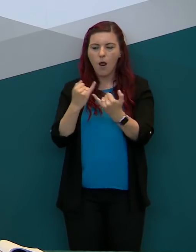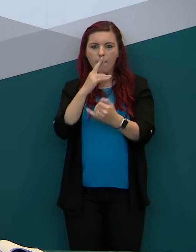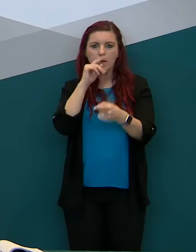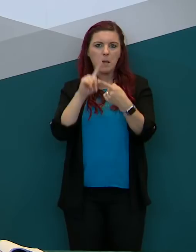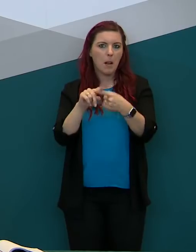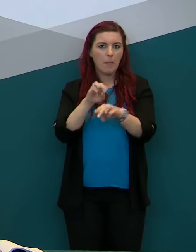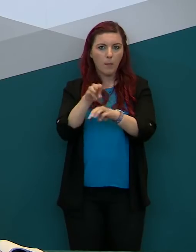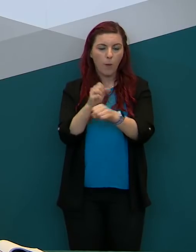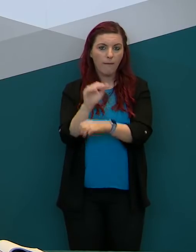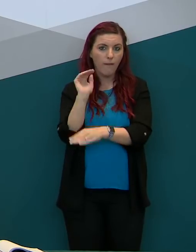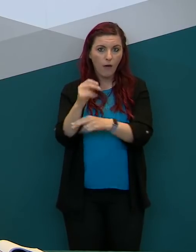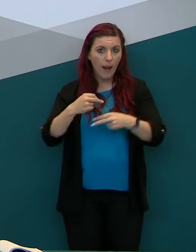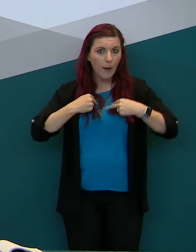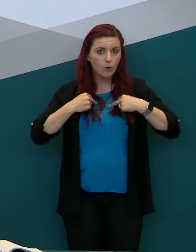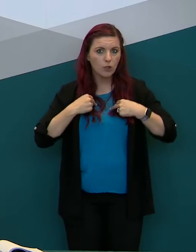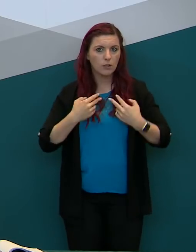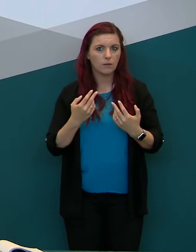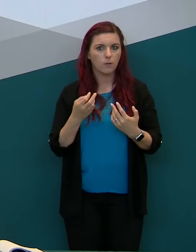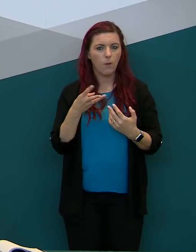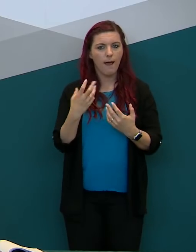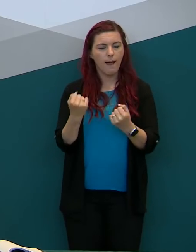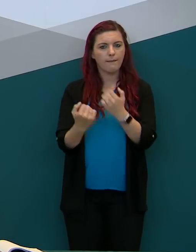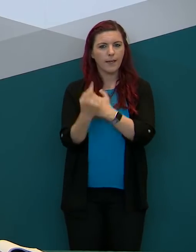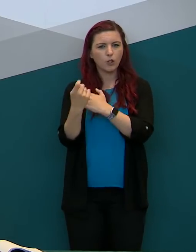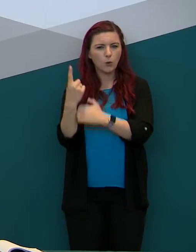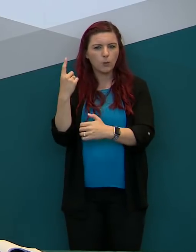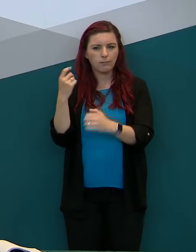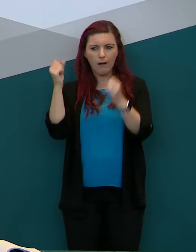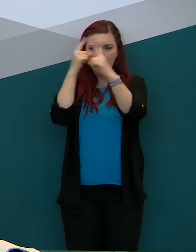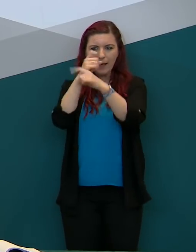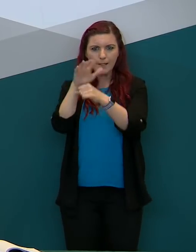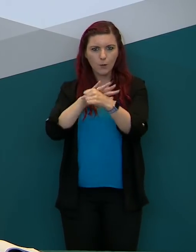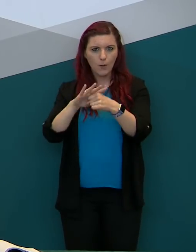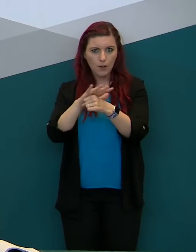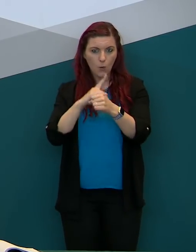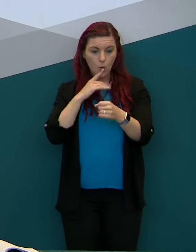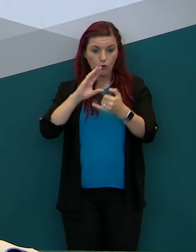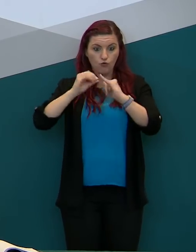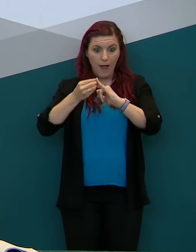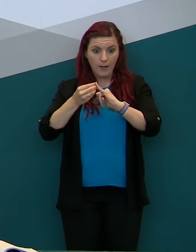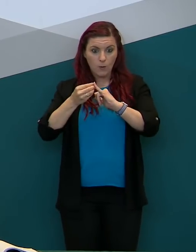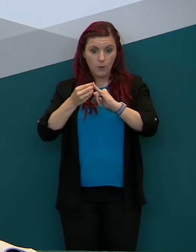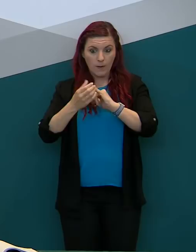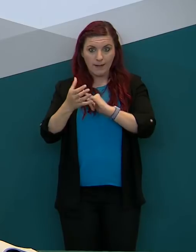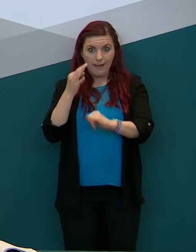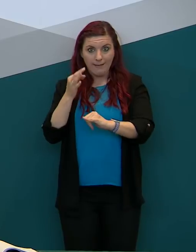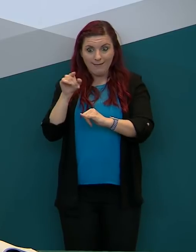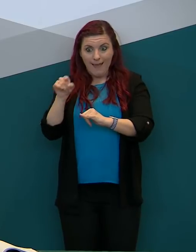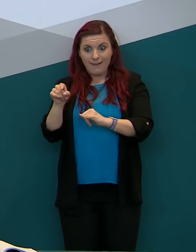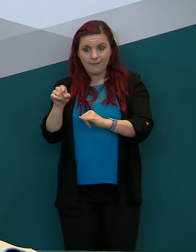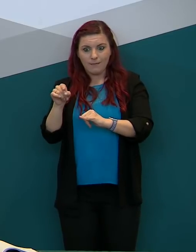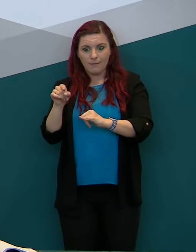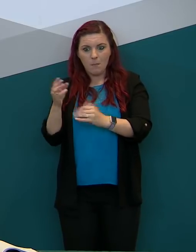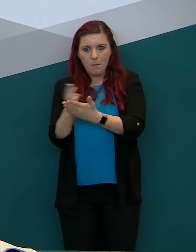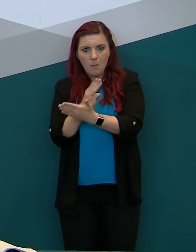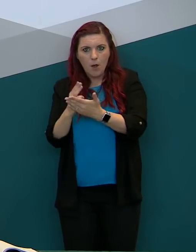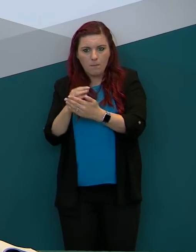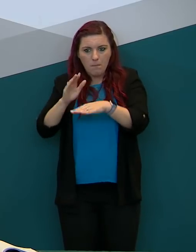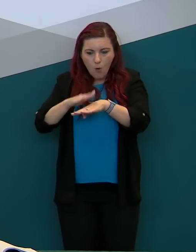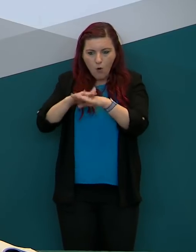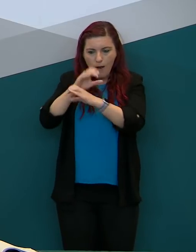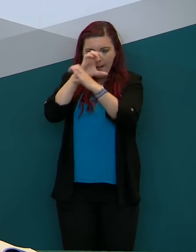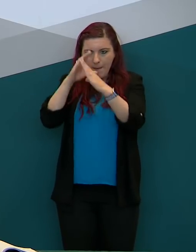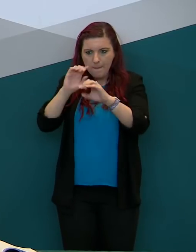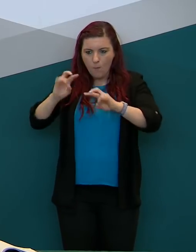there's a particular focus on that this week in the HSE to ensure that we align that performance with the less complex contact tracing, so we can give assurance to